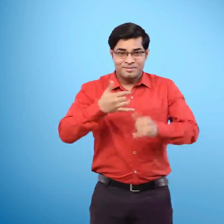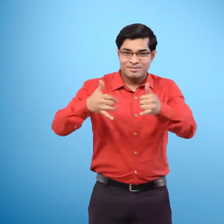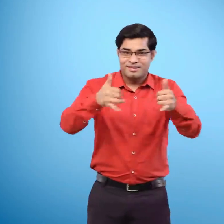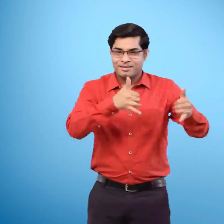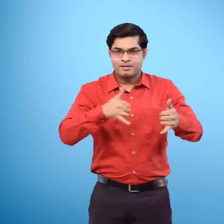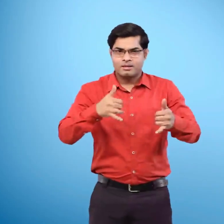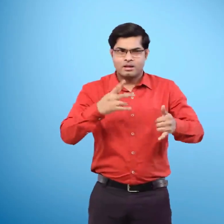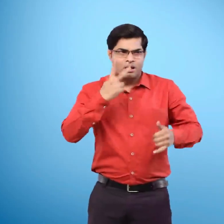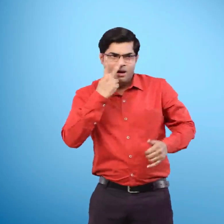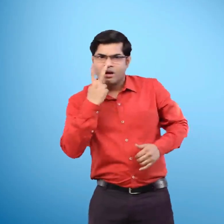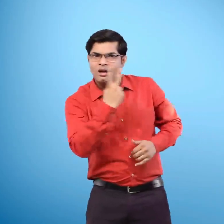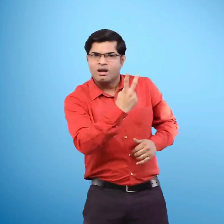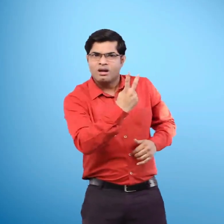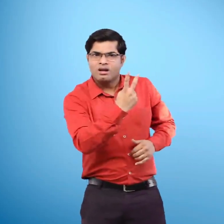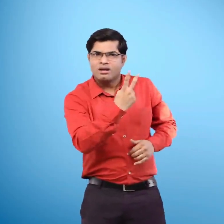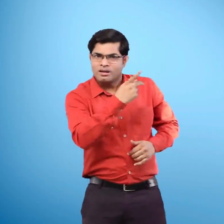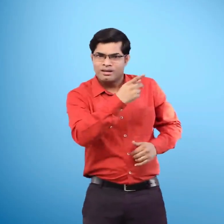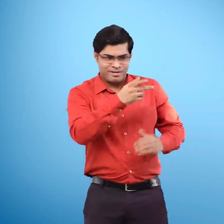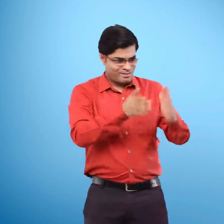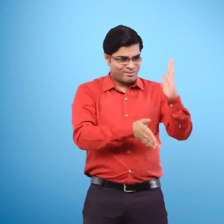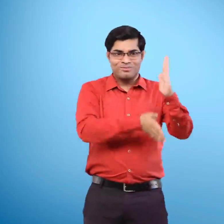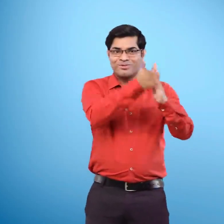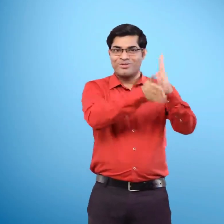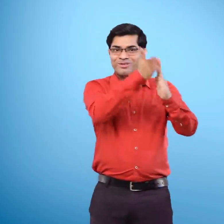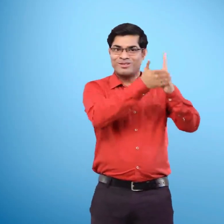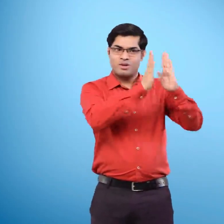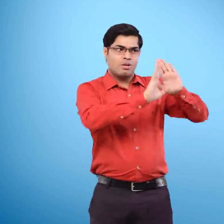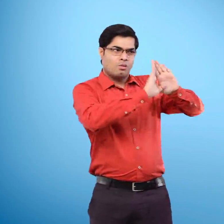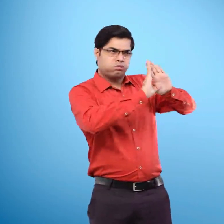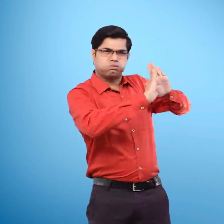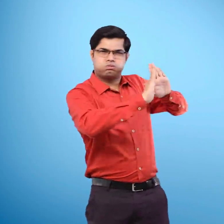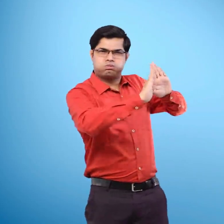They saw iron grills on the boundary wall.